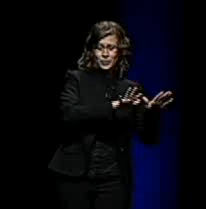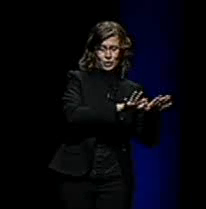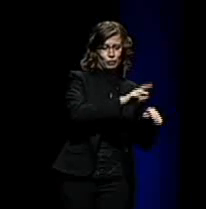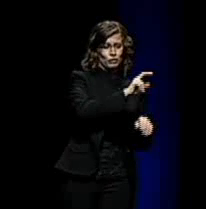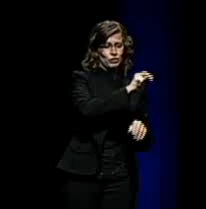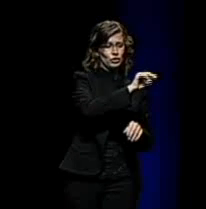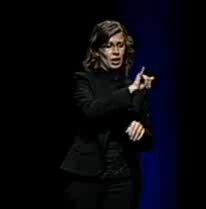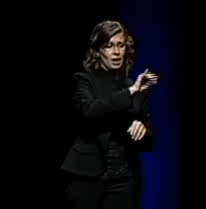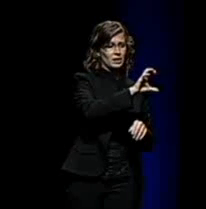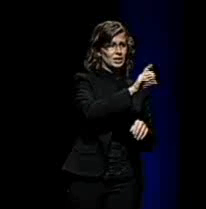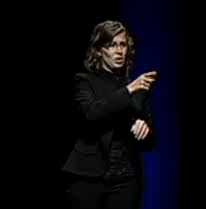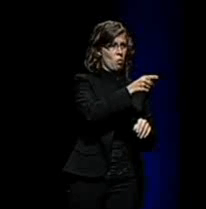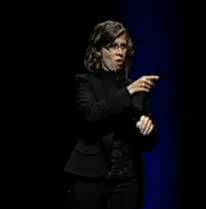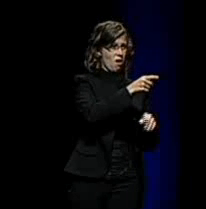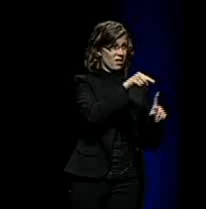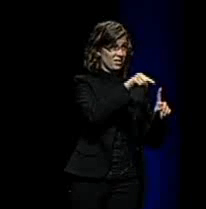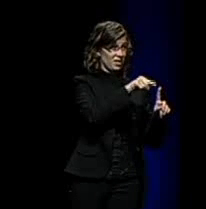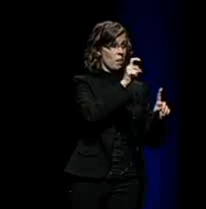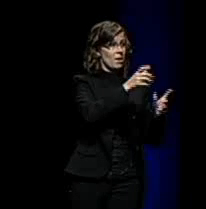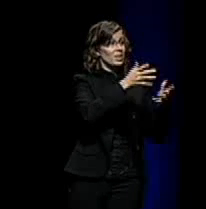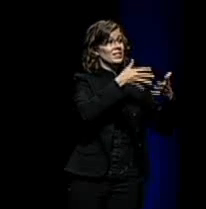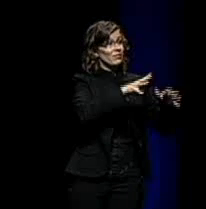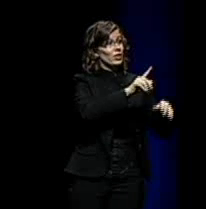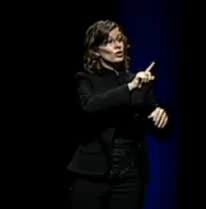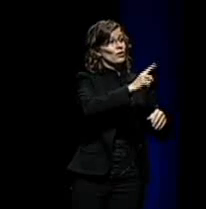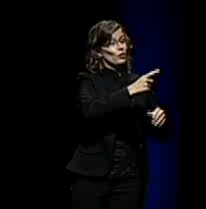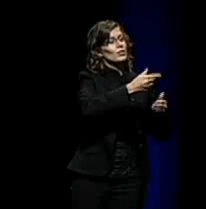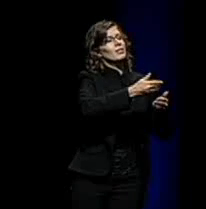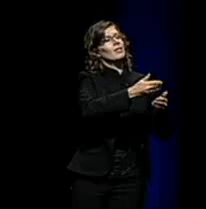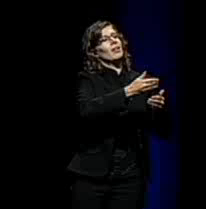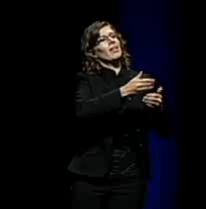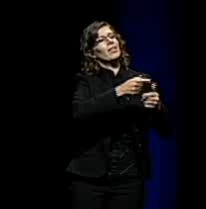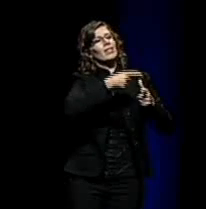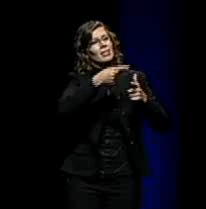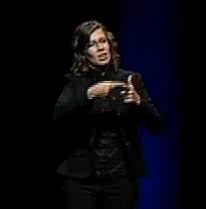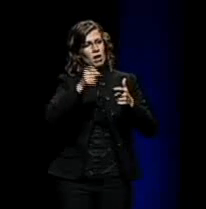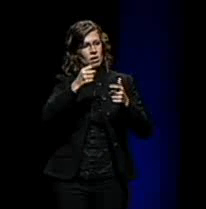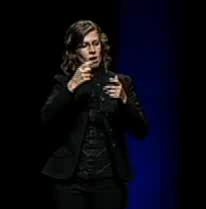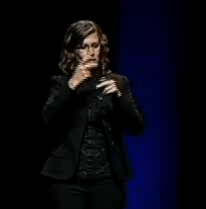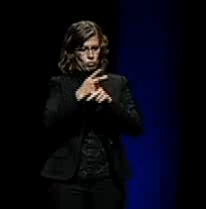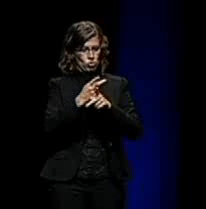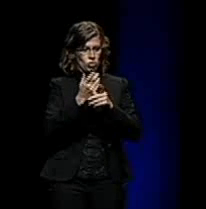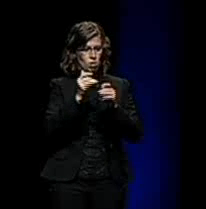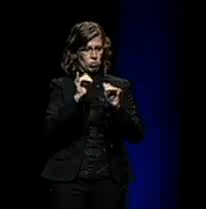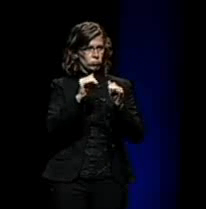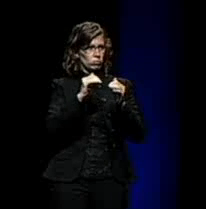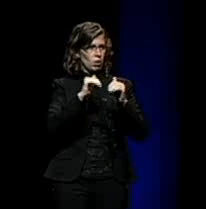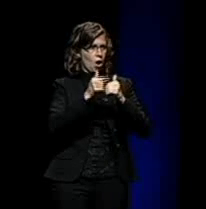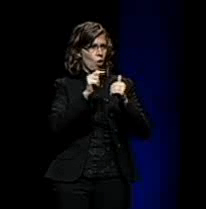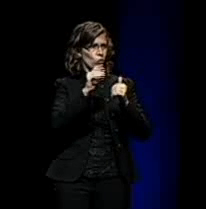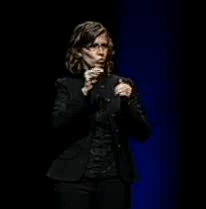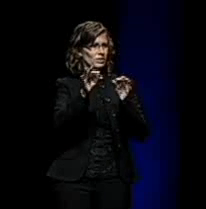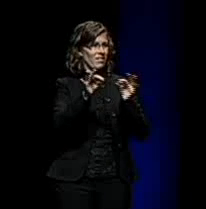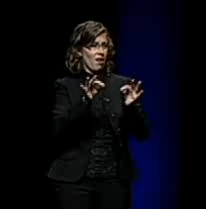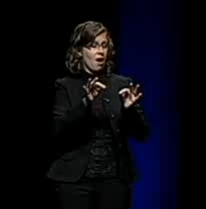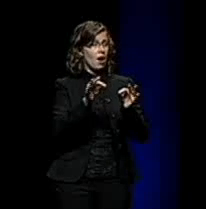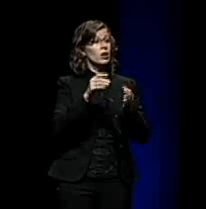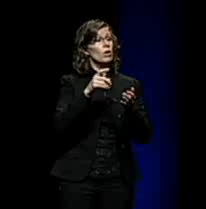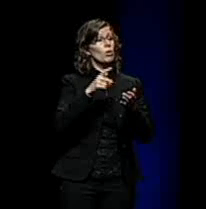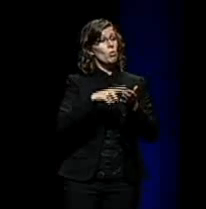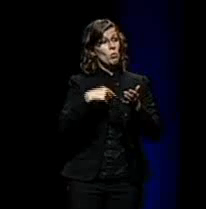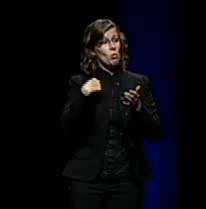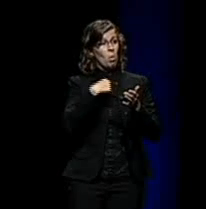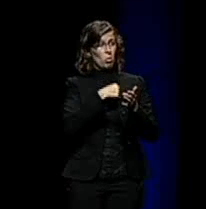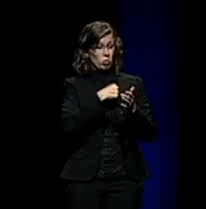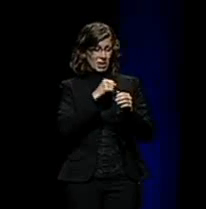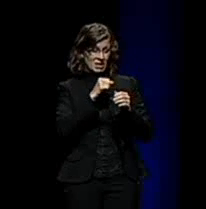NIC1 needs to be finished before we can release what that definition is. But that we have a working definition. It needs